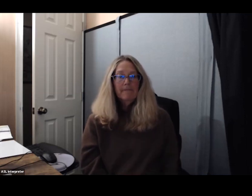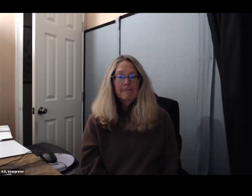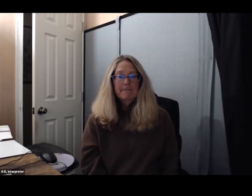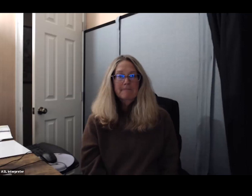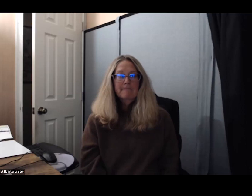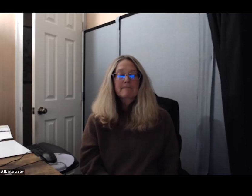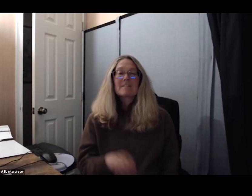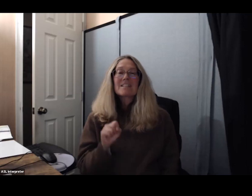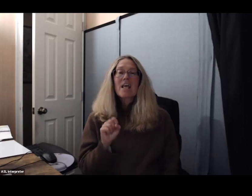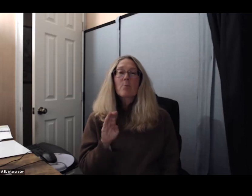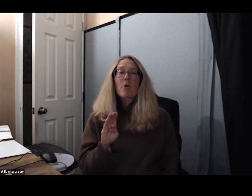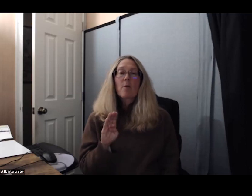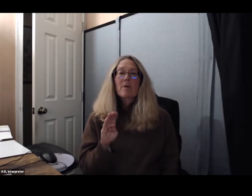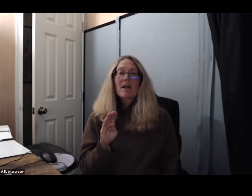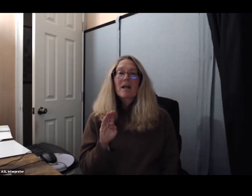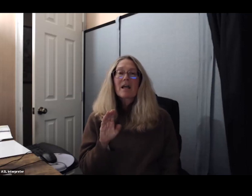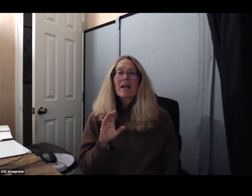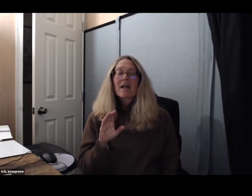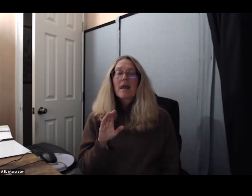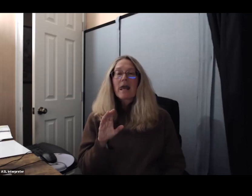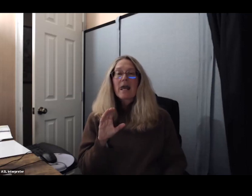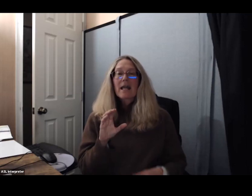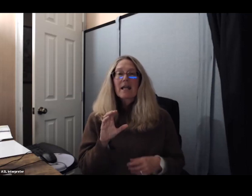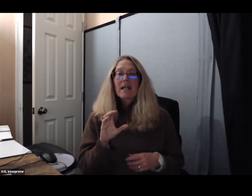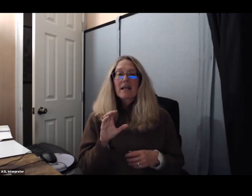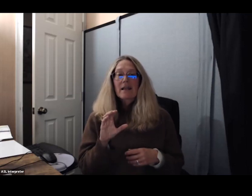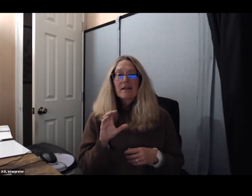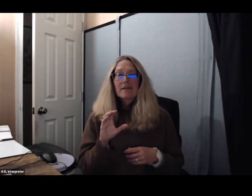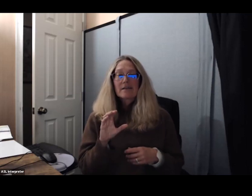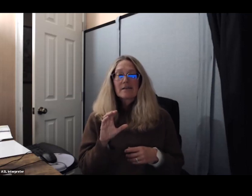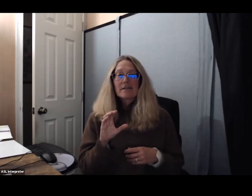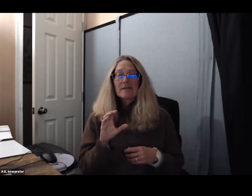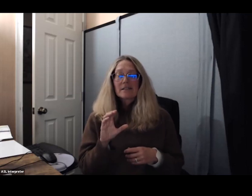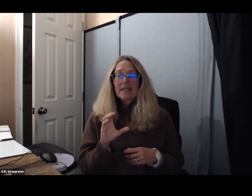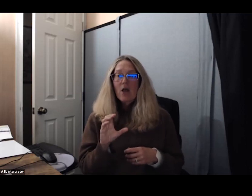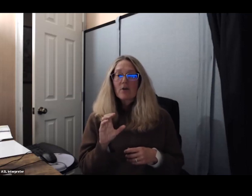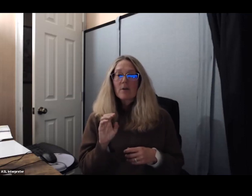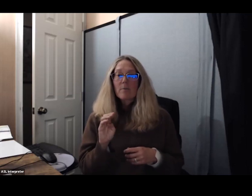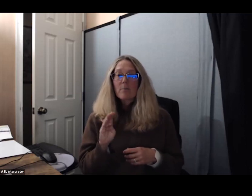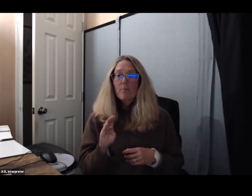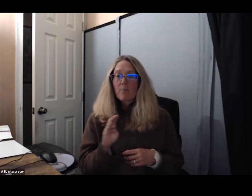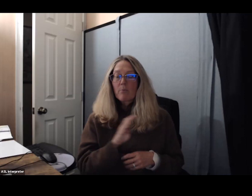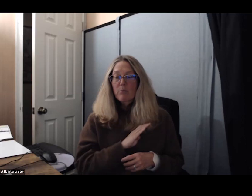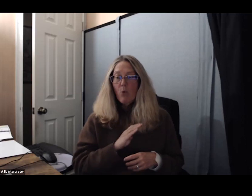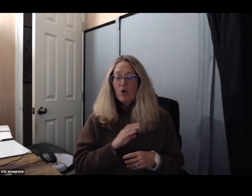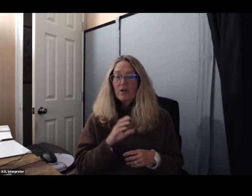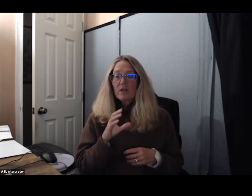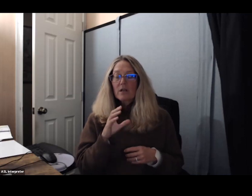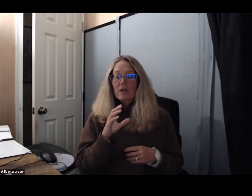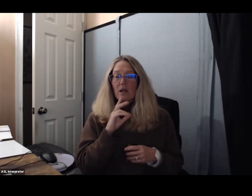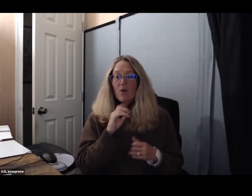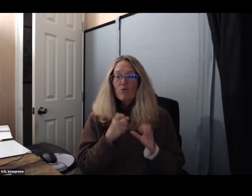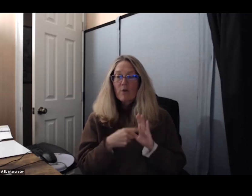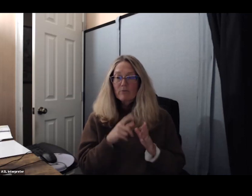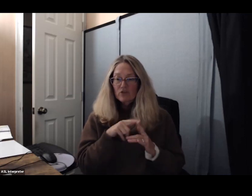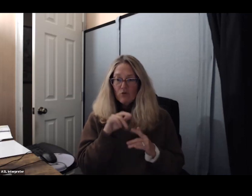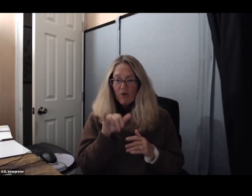In the Santa Barbara County School Board Association, we've already filled that. We had to fill that by a timeline, so Ms. Alvarez is the representative on